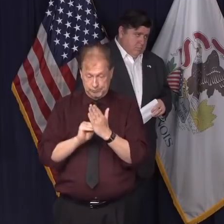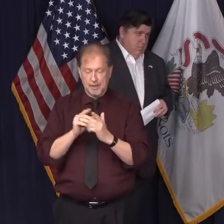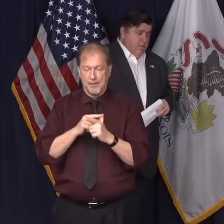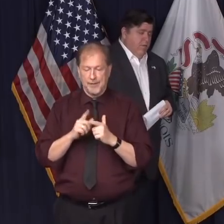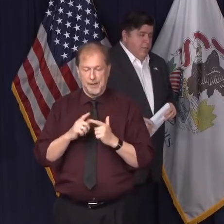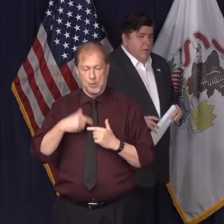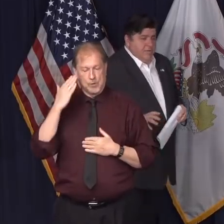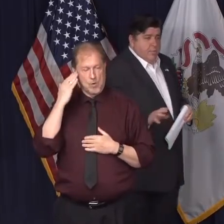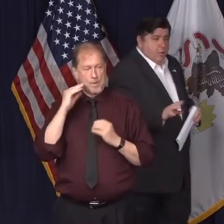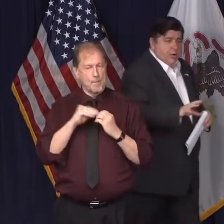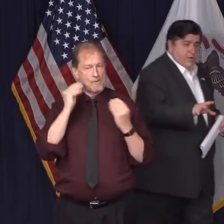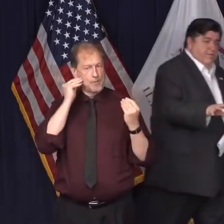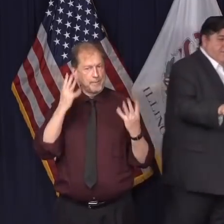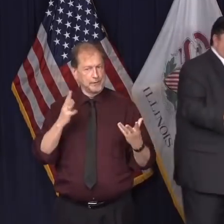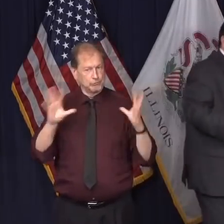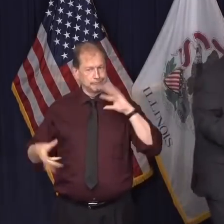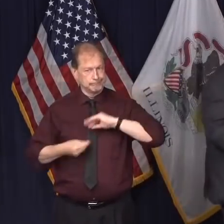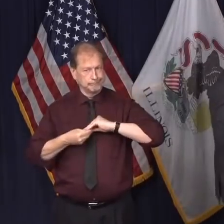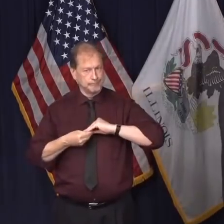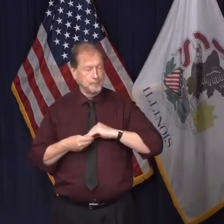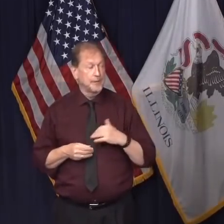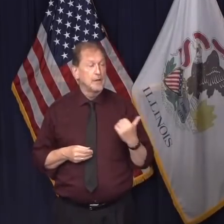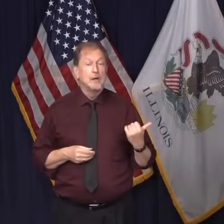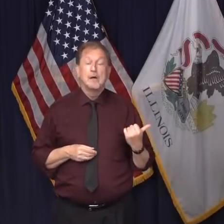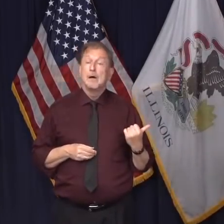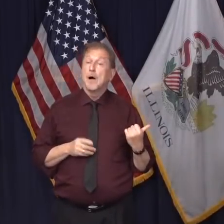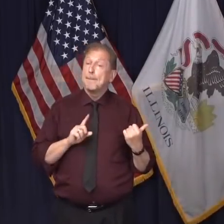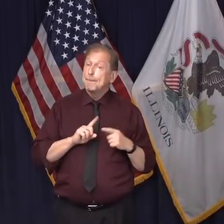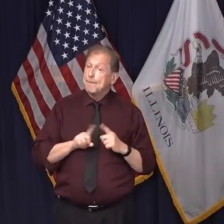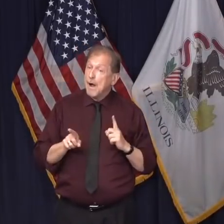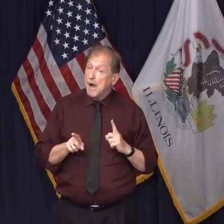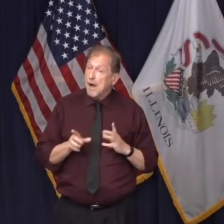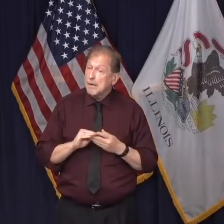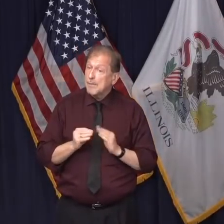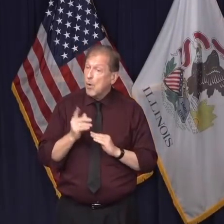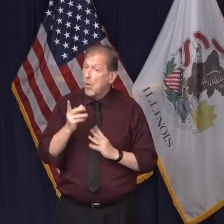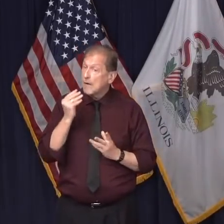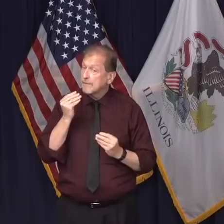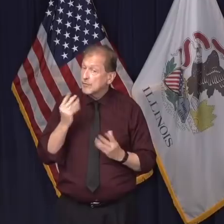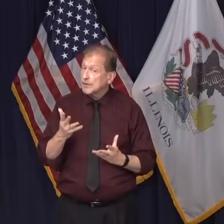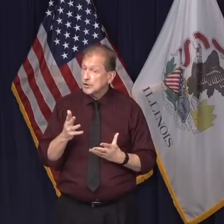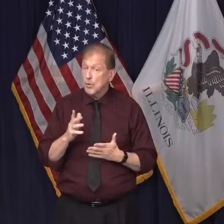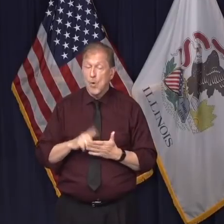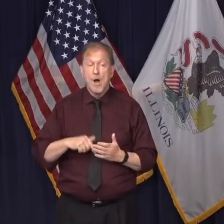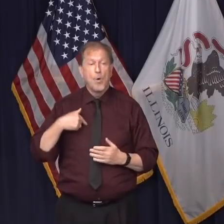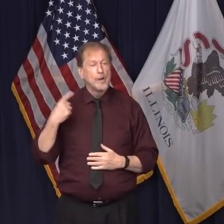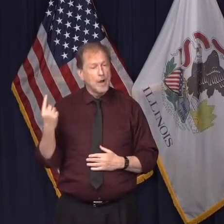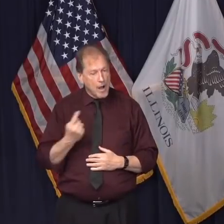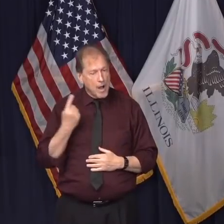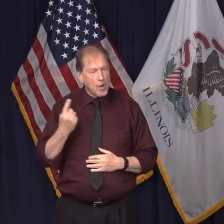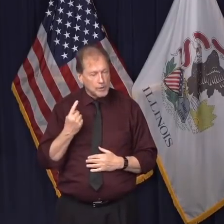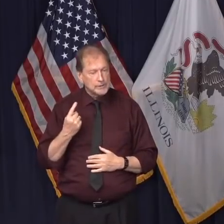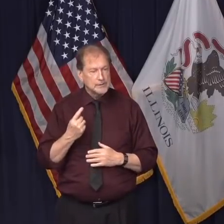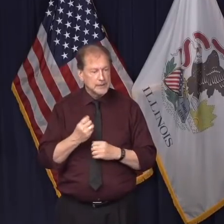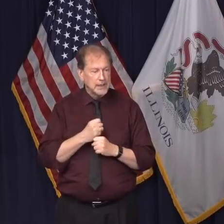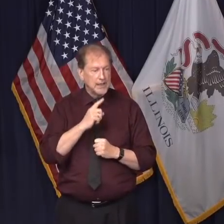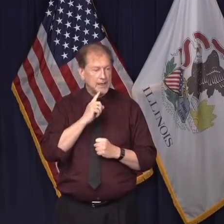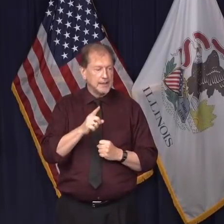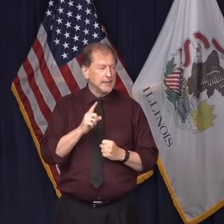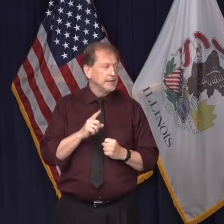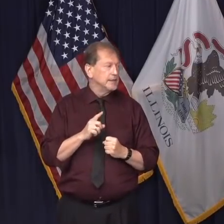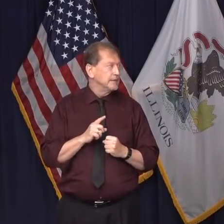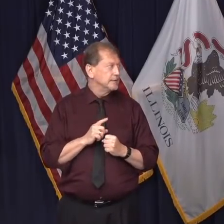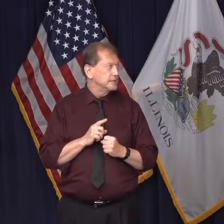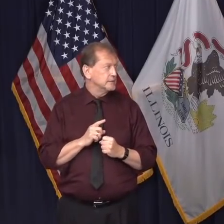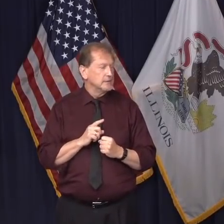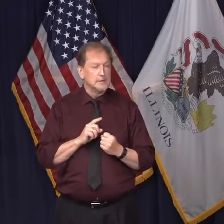these questions. The most important data, though, that we nearly always get is, of course, how to contact the person with